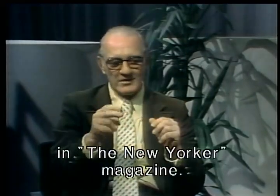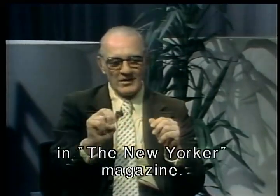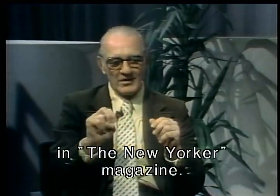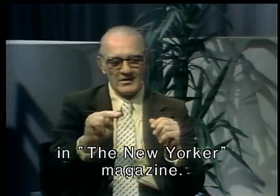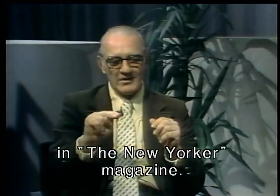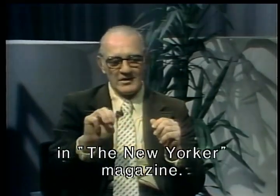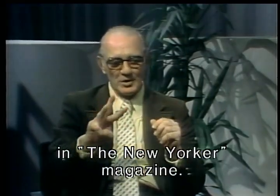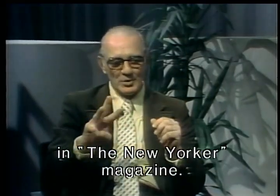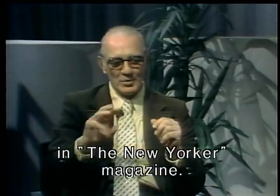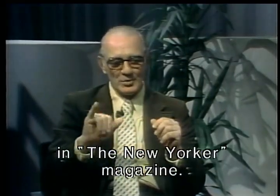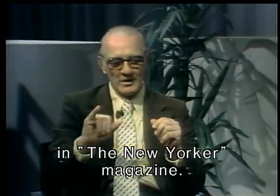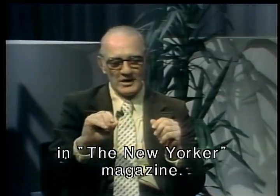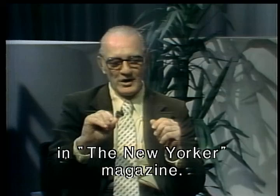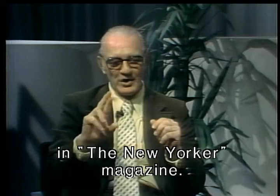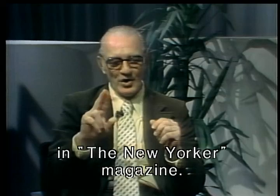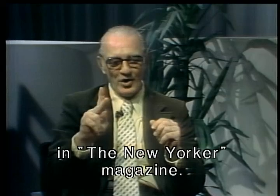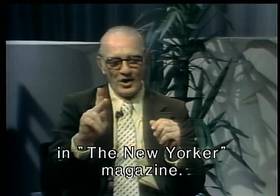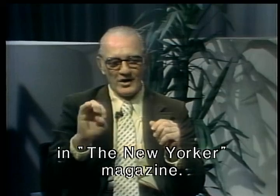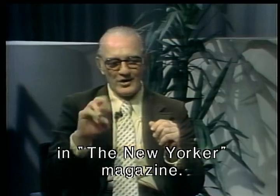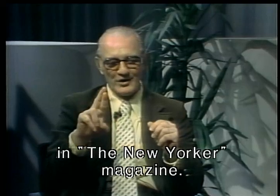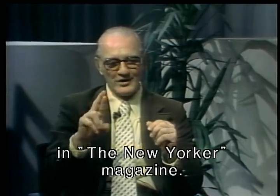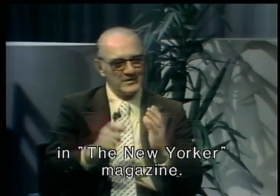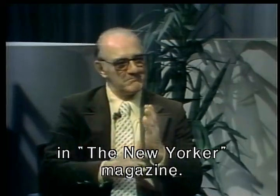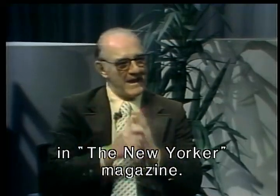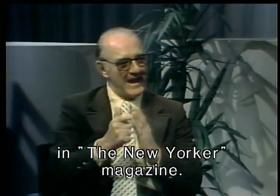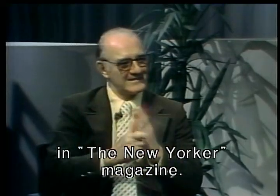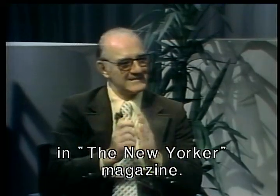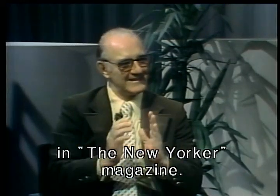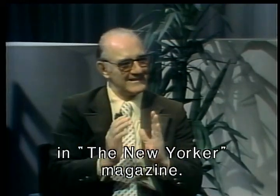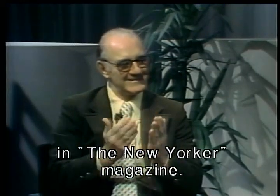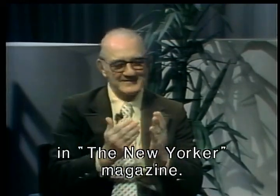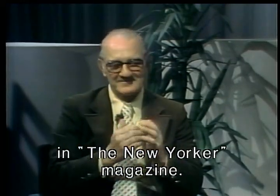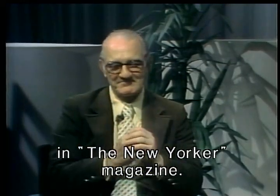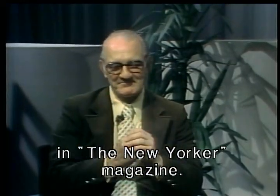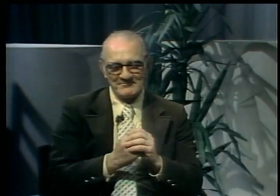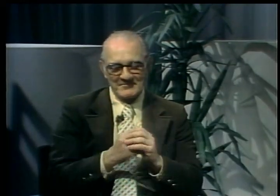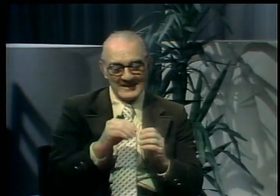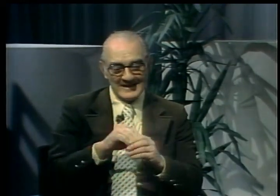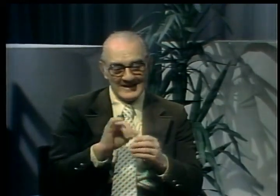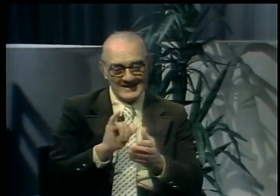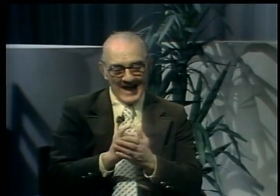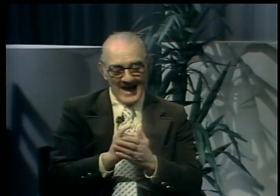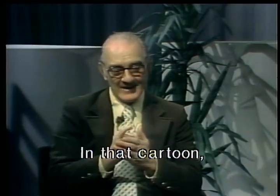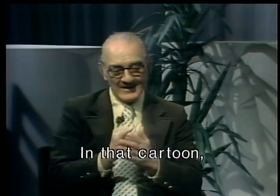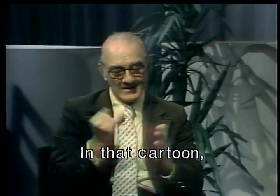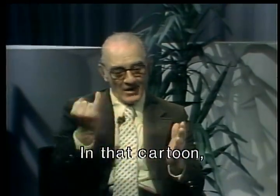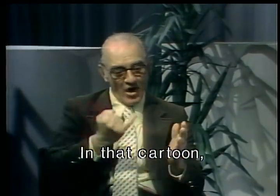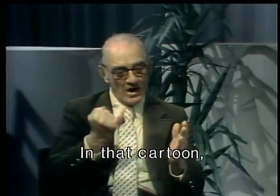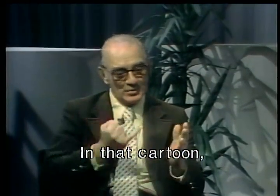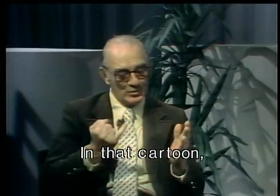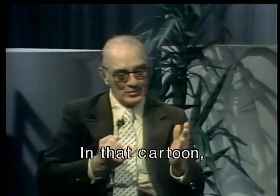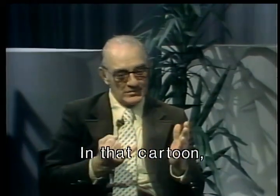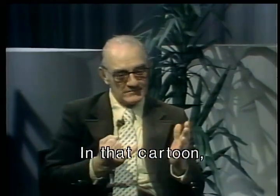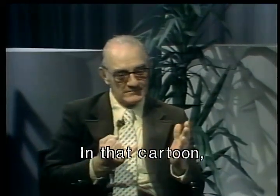the New Yorker magazine. In that cartoon,